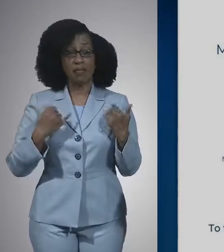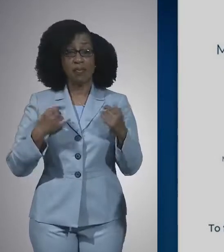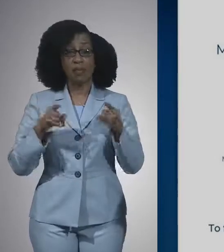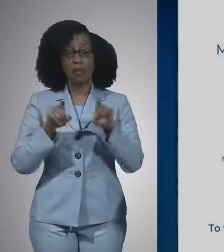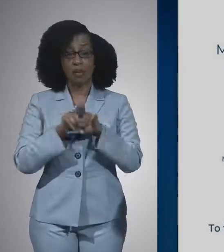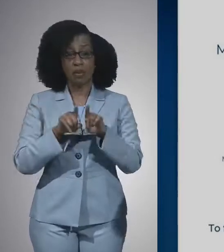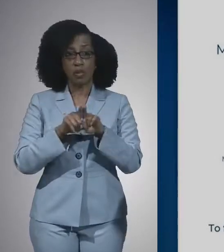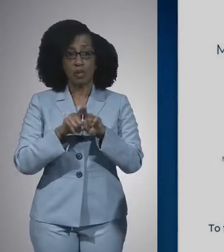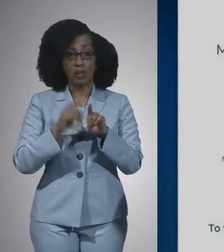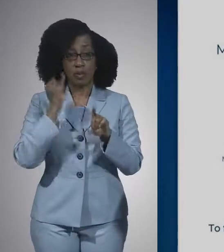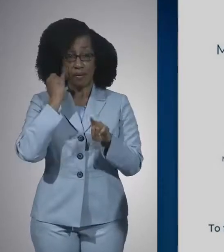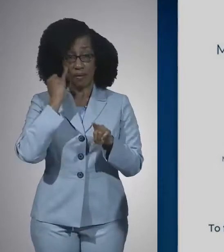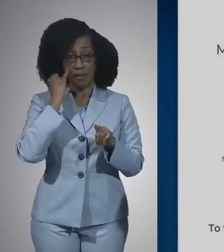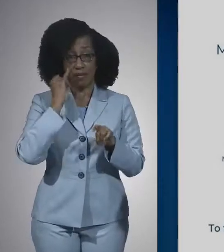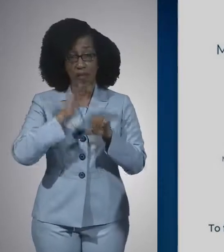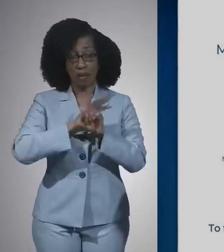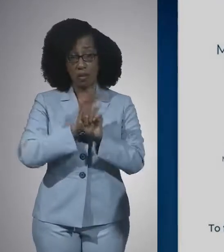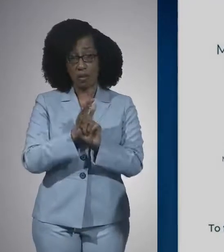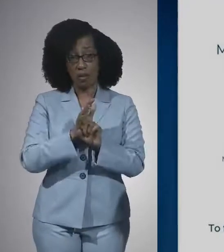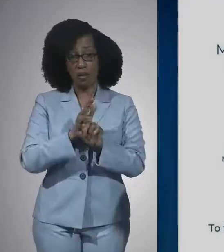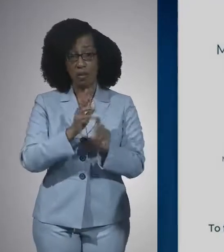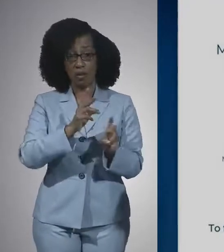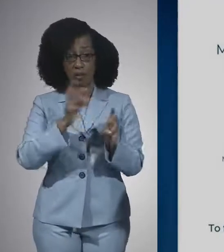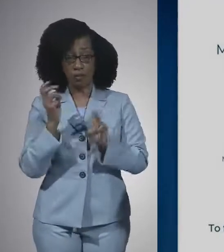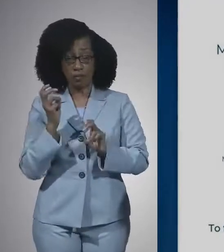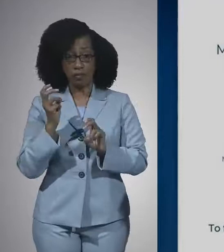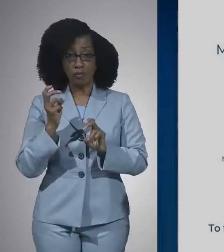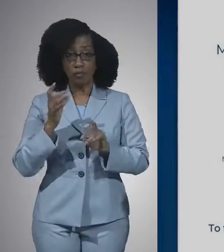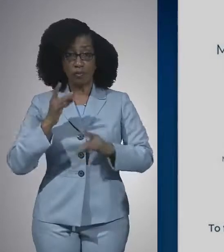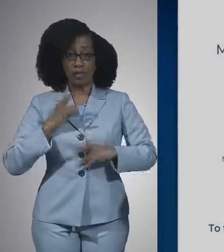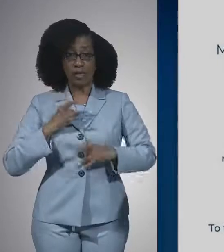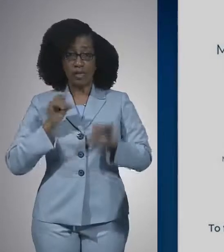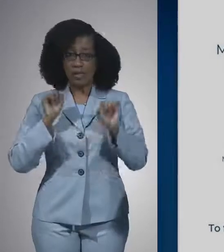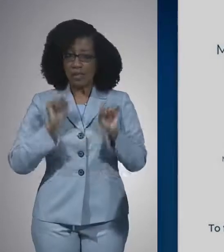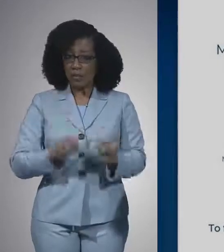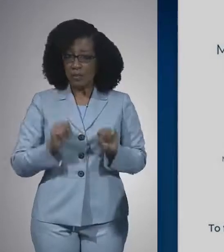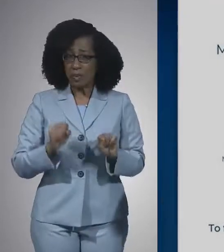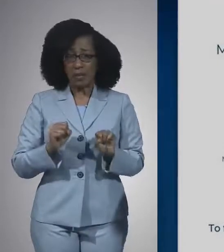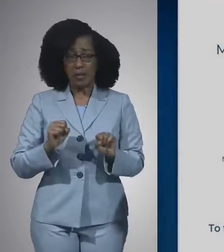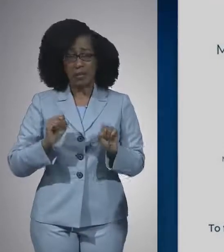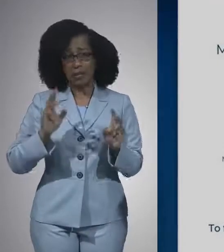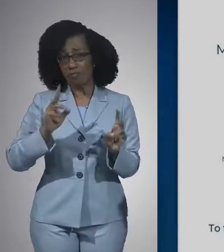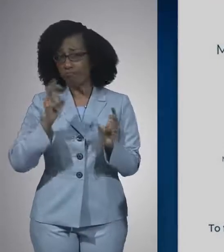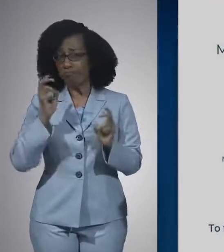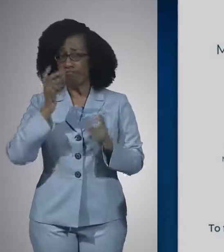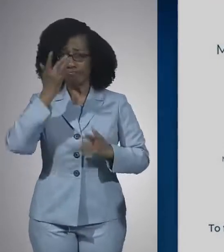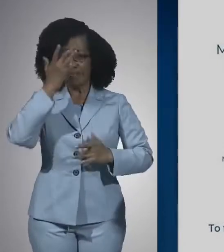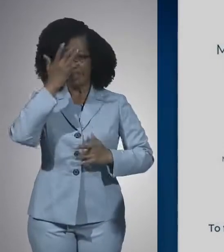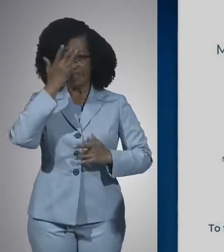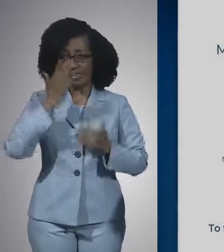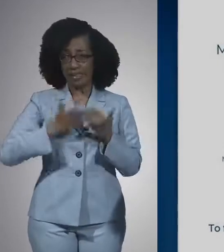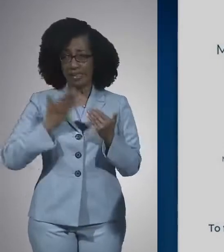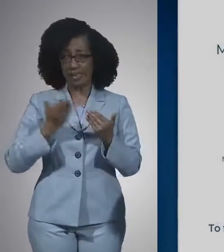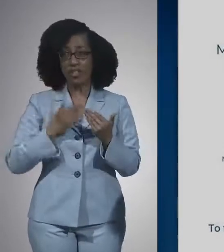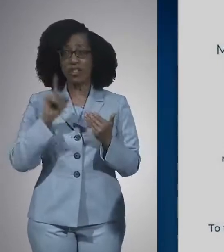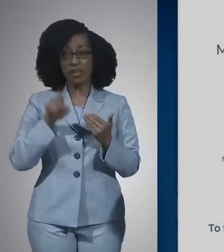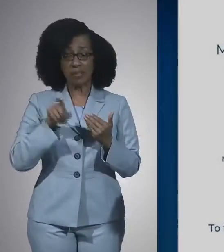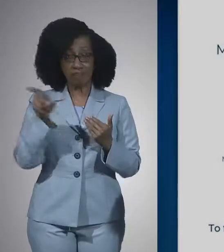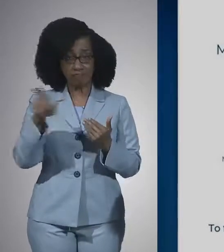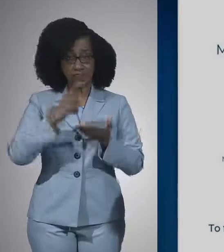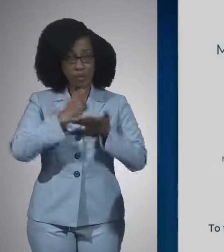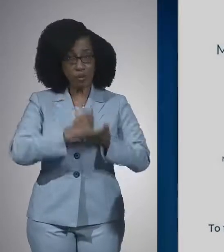COVID-19 positive and are at high risk for severe illness from COVID-19 to seek monoclonal antibody